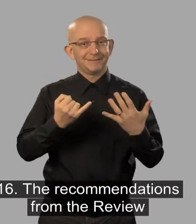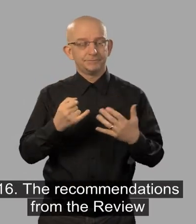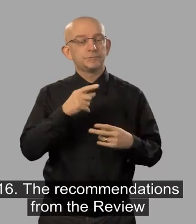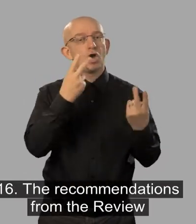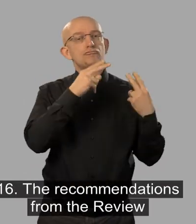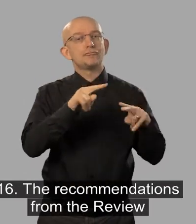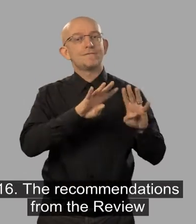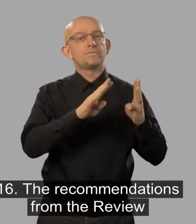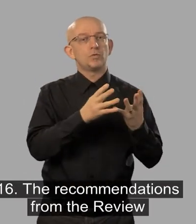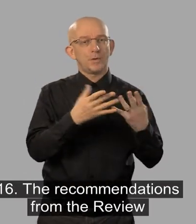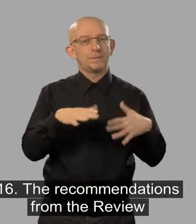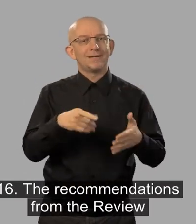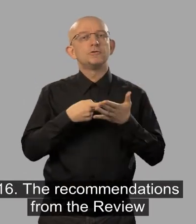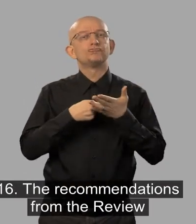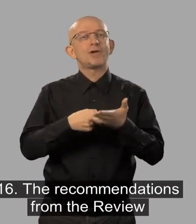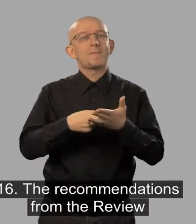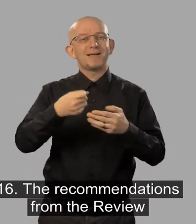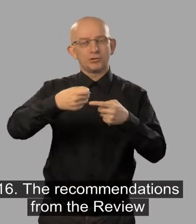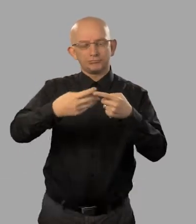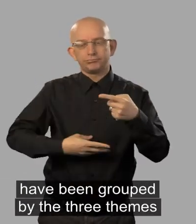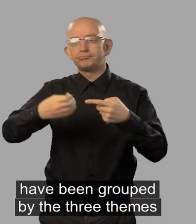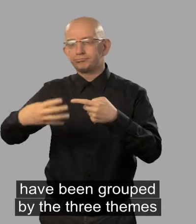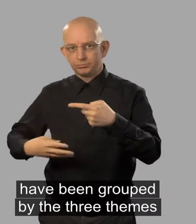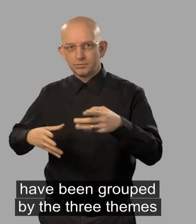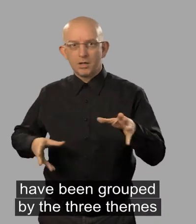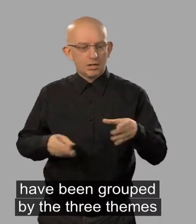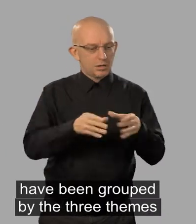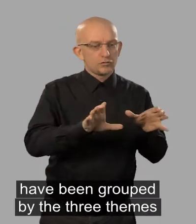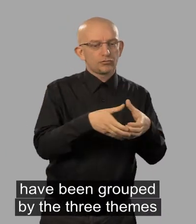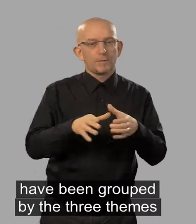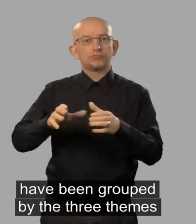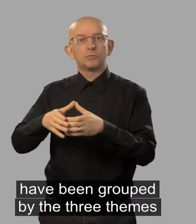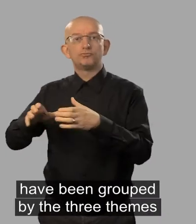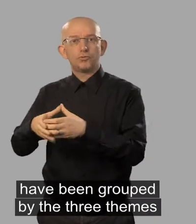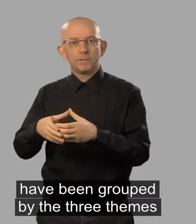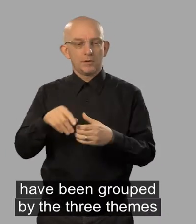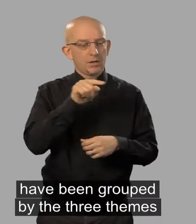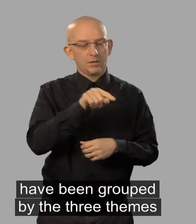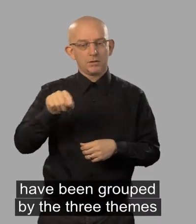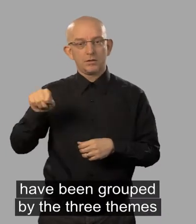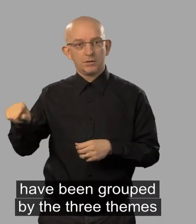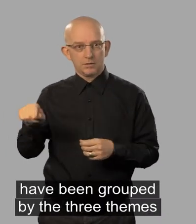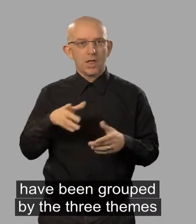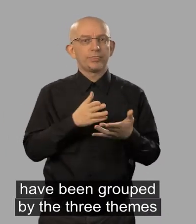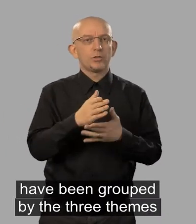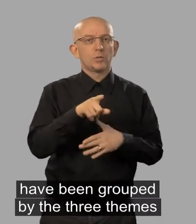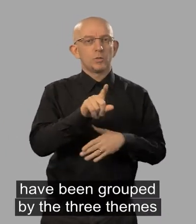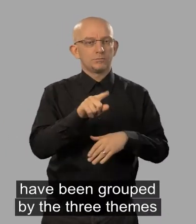16. The recommendations from the review have been grouped by the 3 themes and considered in terms of